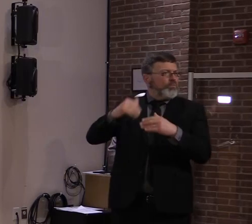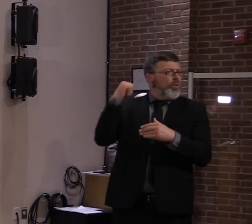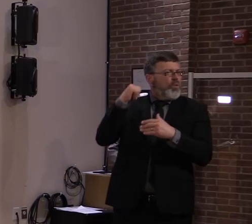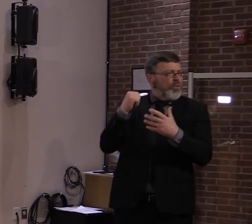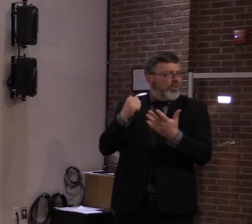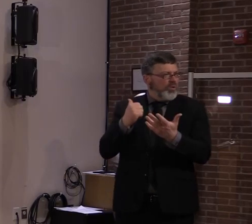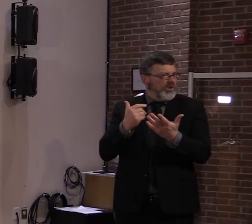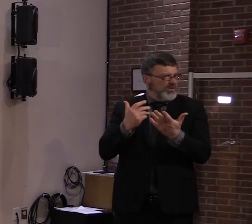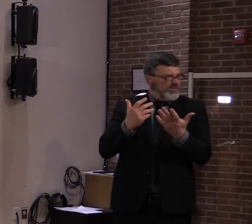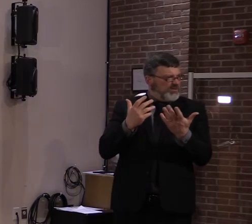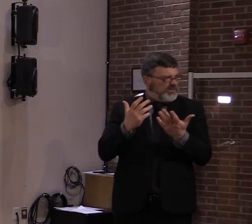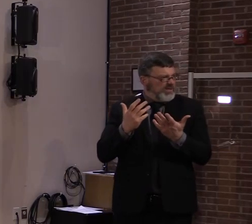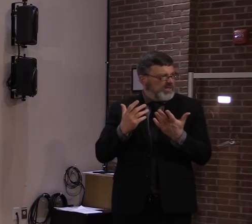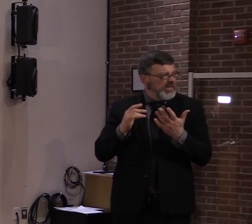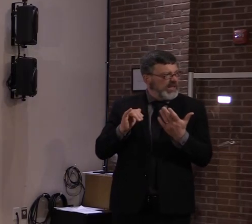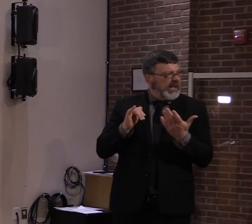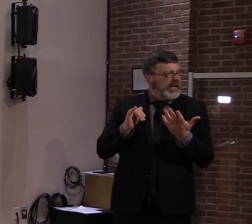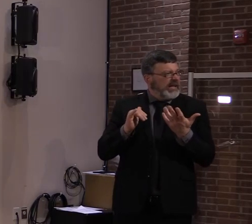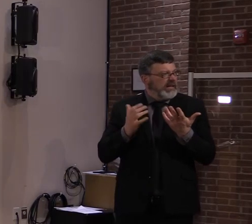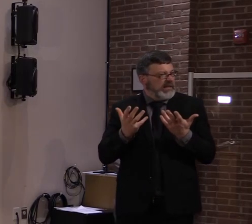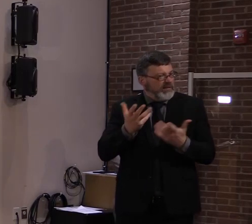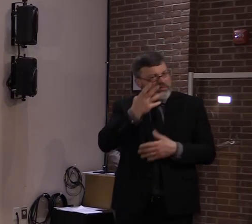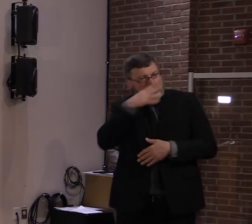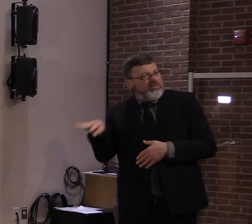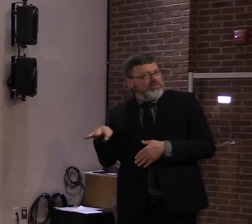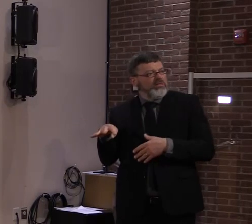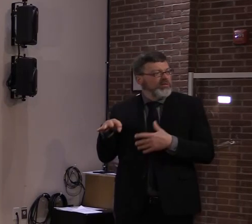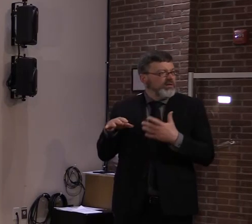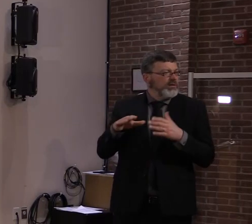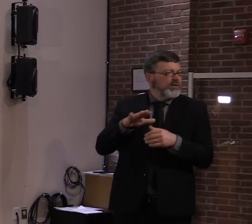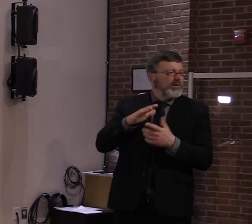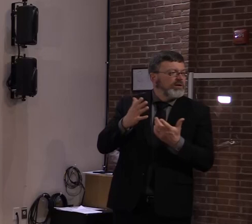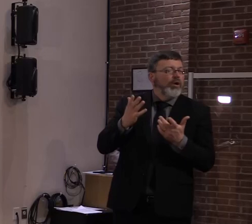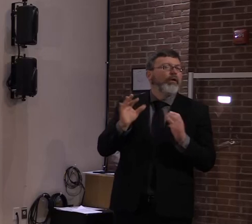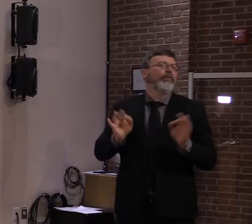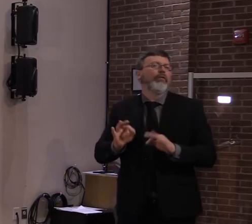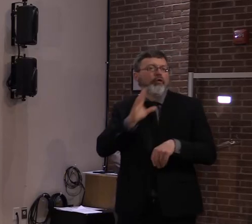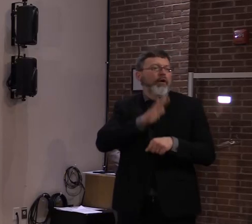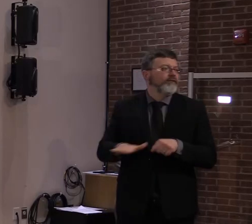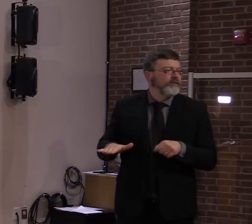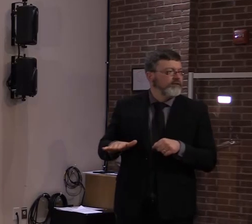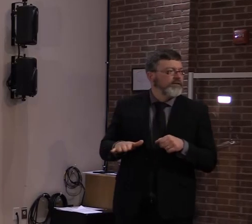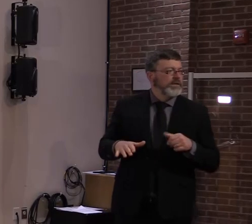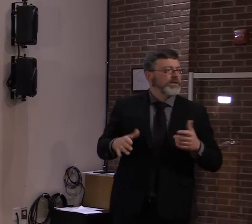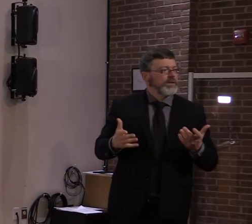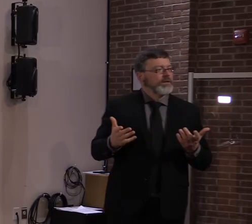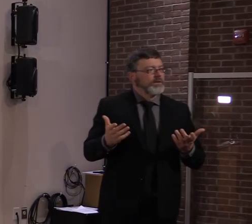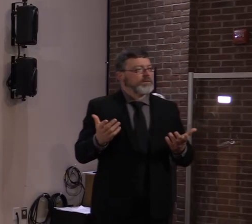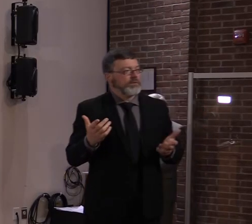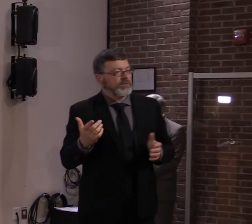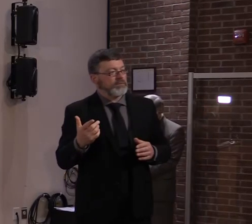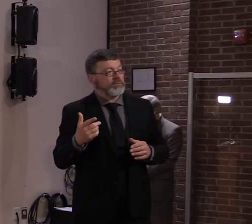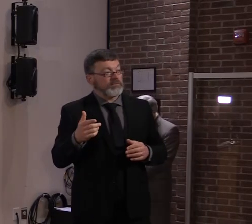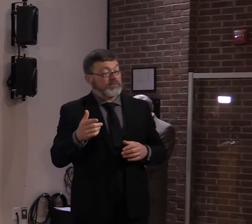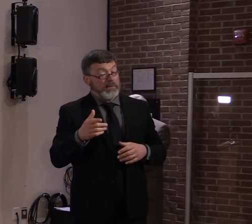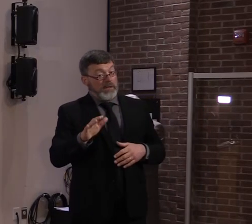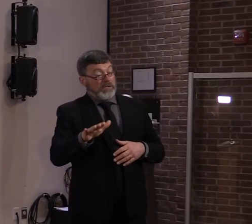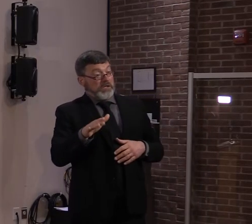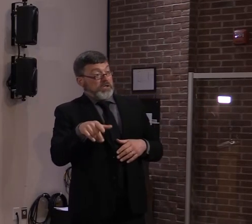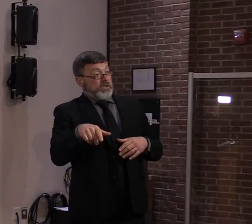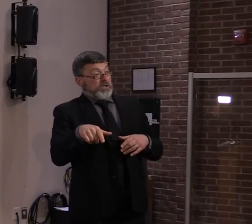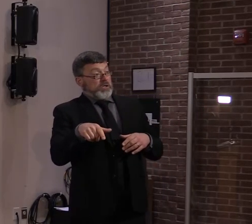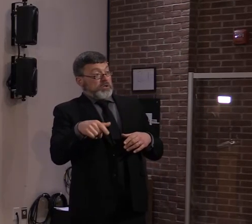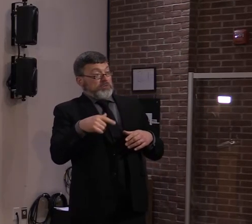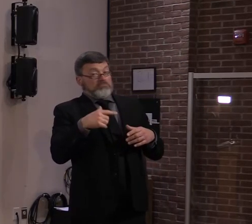Yeah, Scooter, this is the first I've heard of that situation. Obviously don't condone that action. I would offer